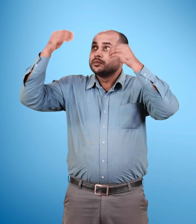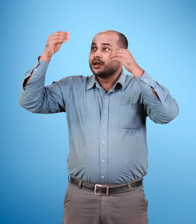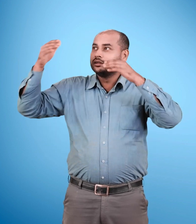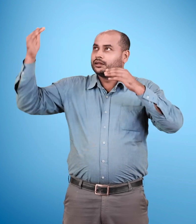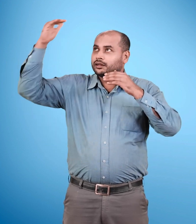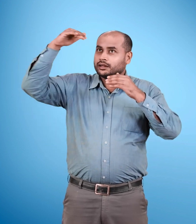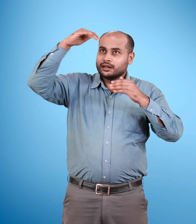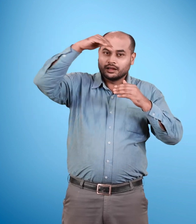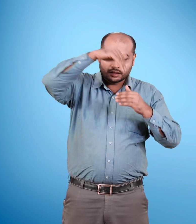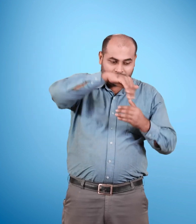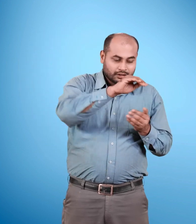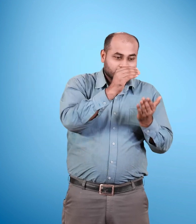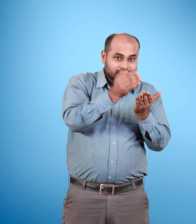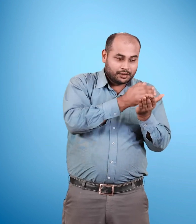rainwater harvesting,